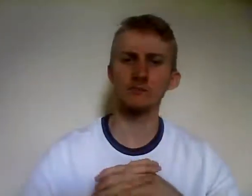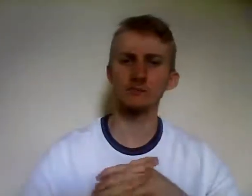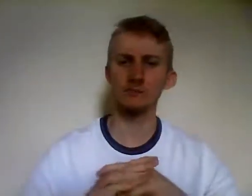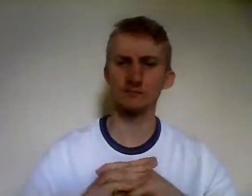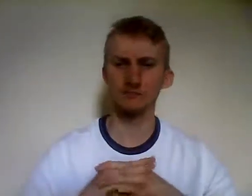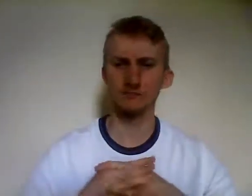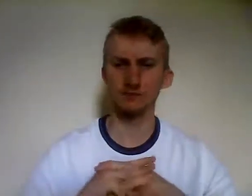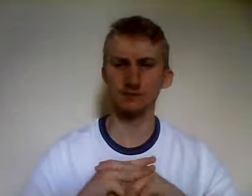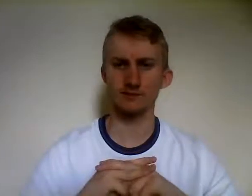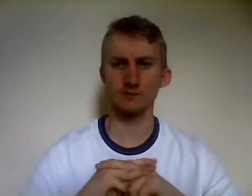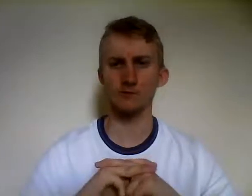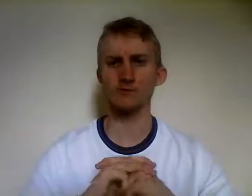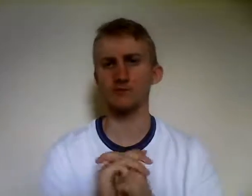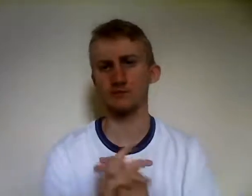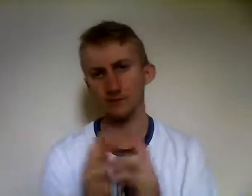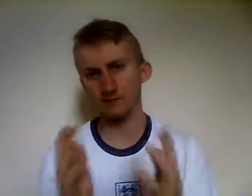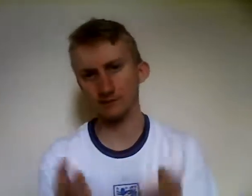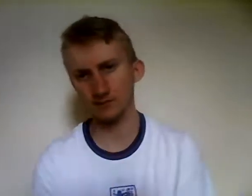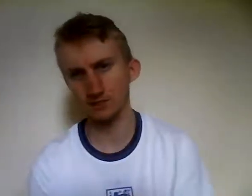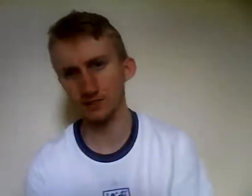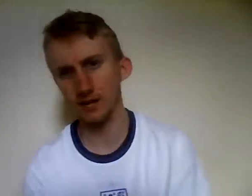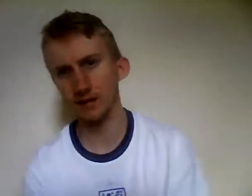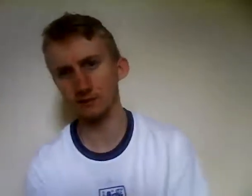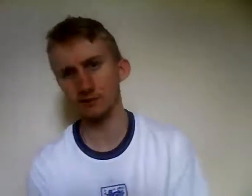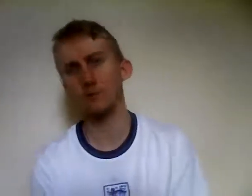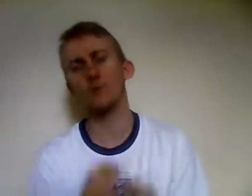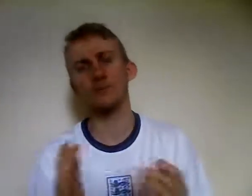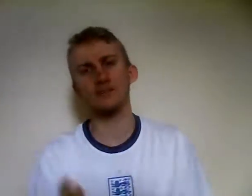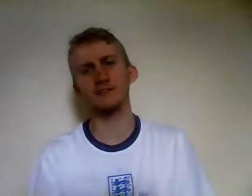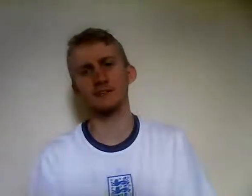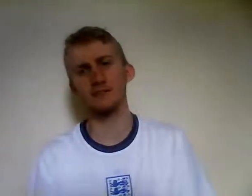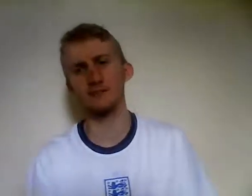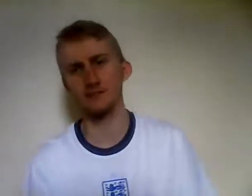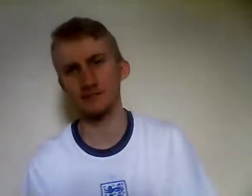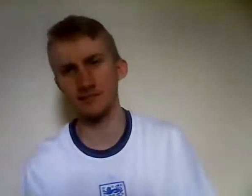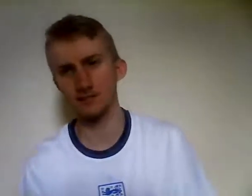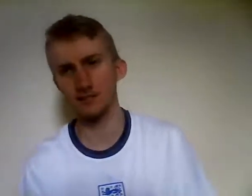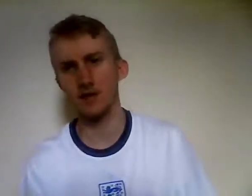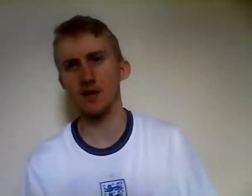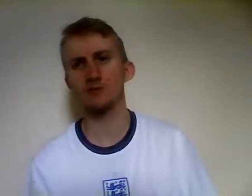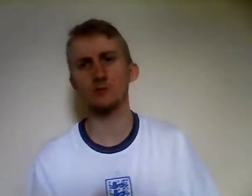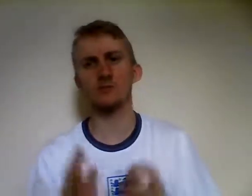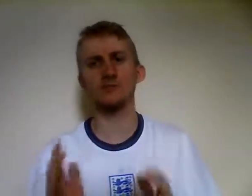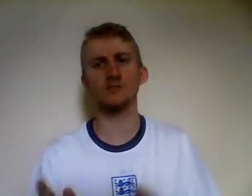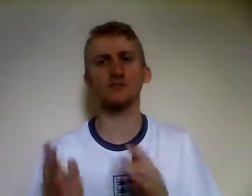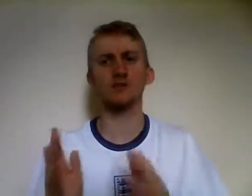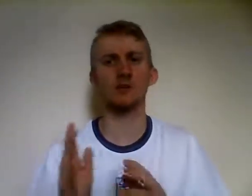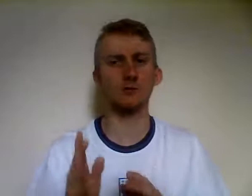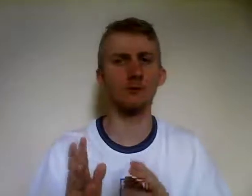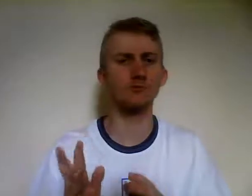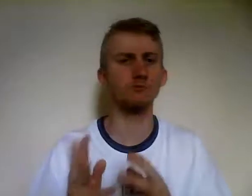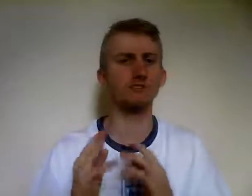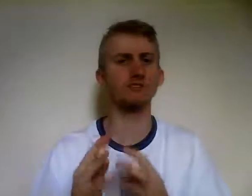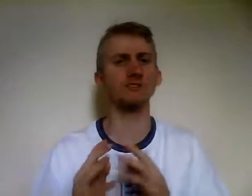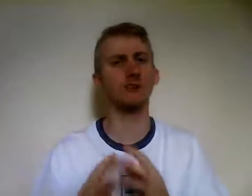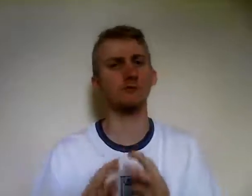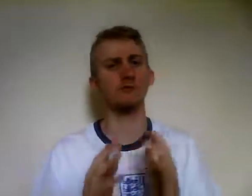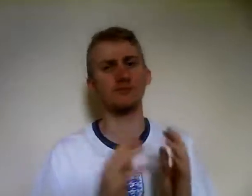the 1934-35 season and reformed in 1938, joining Division 2 of the Brighton and Hove